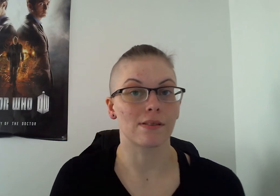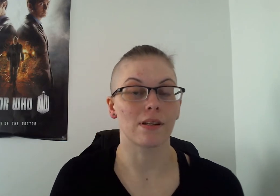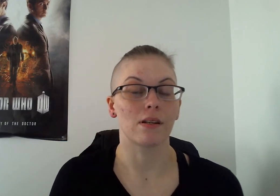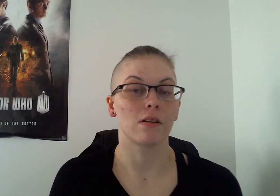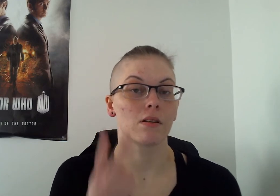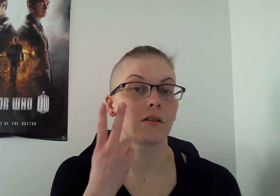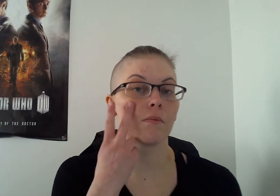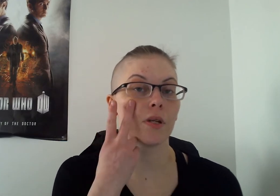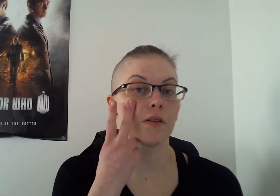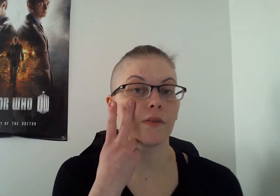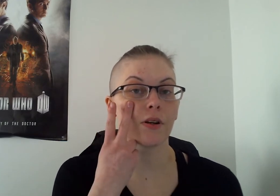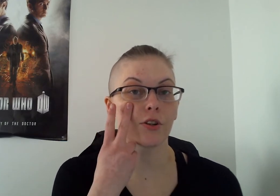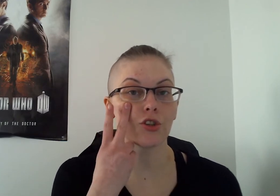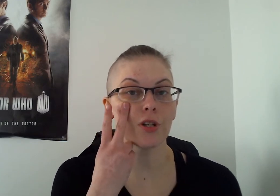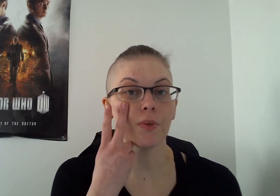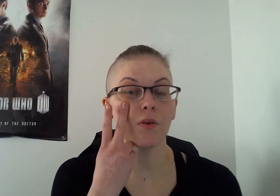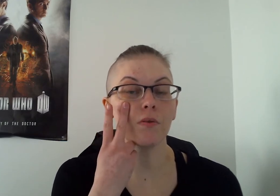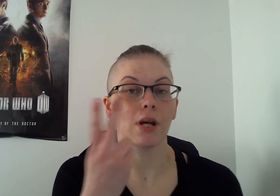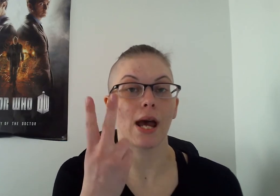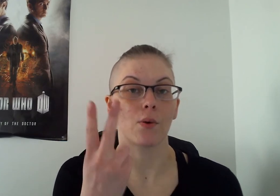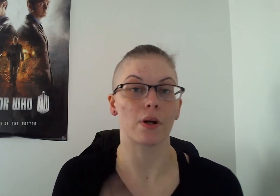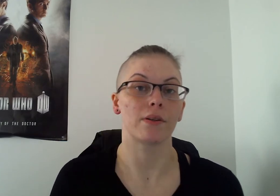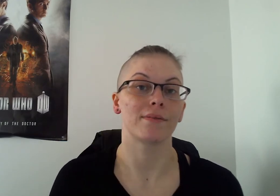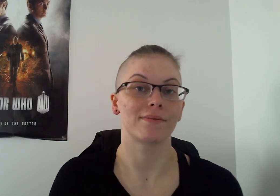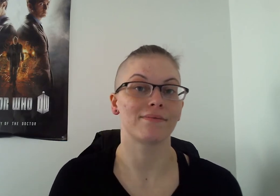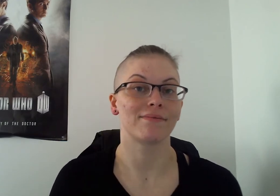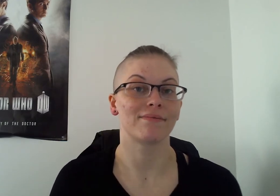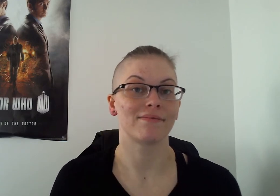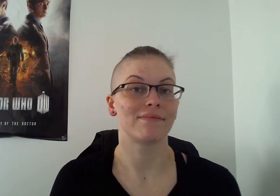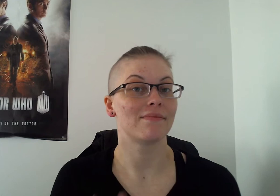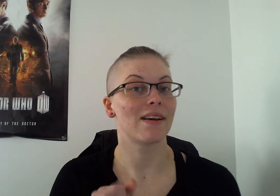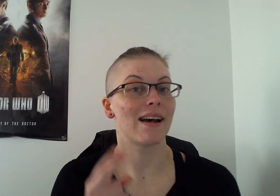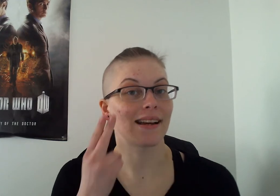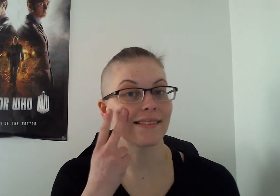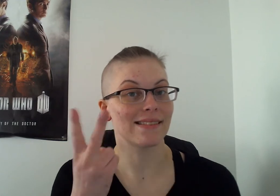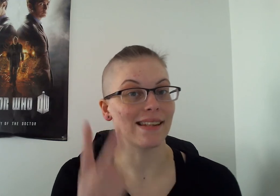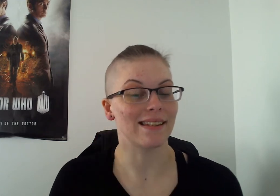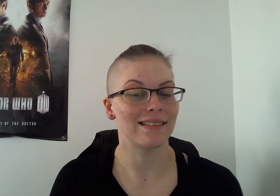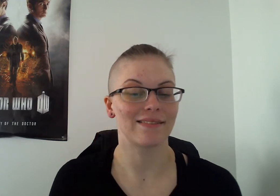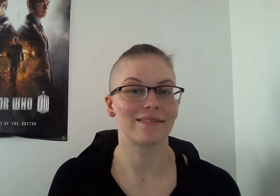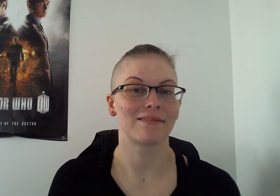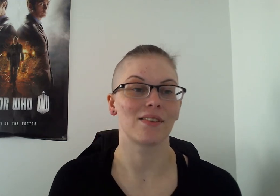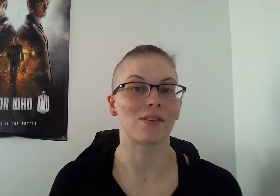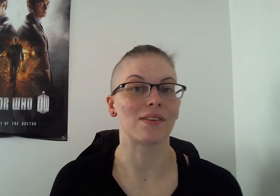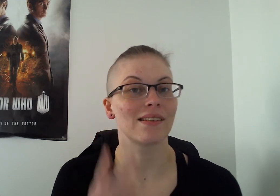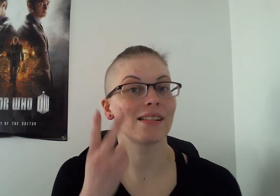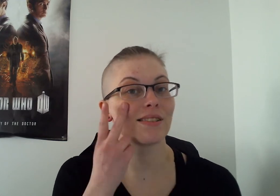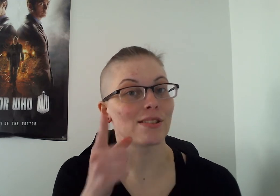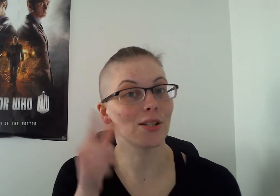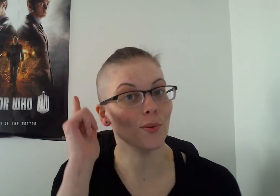C. Middle finger on your cheekbone, outward. I see, or see you